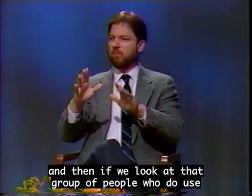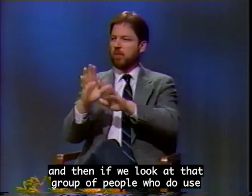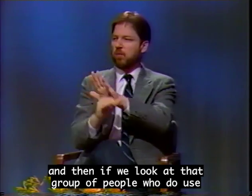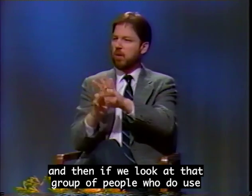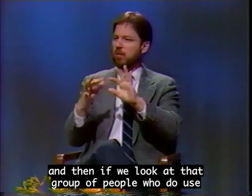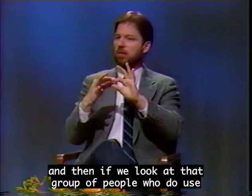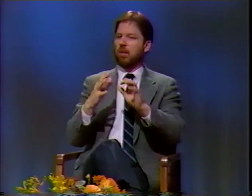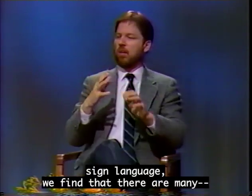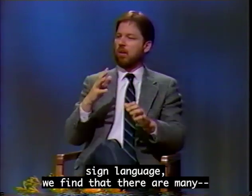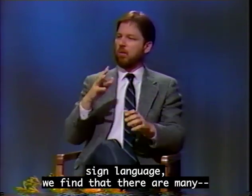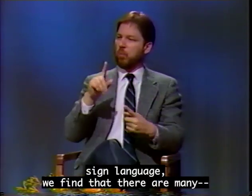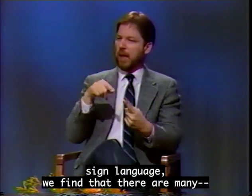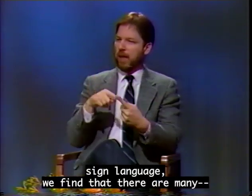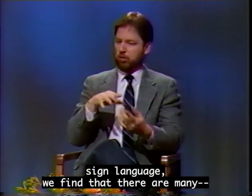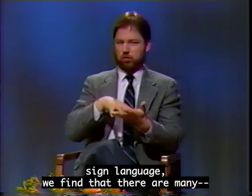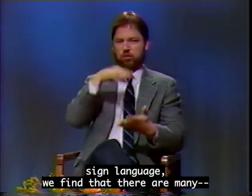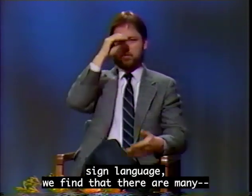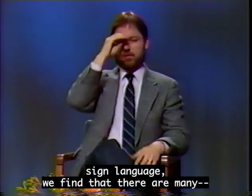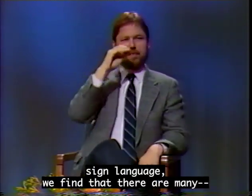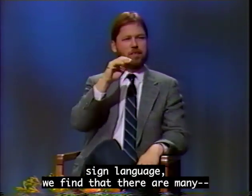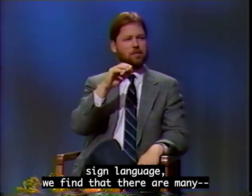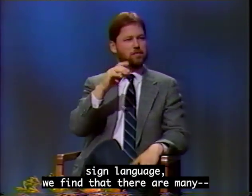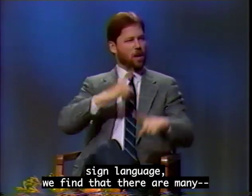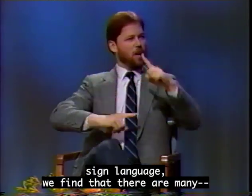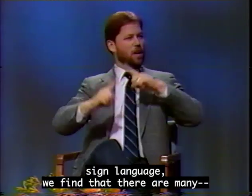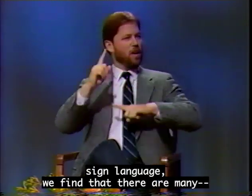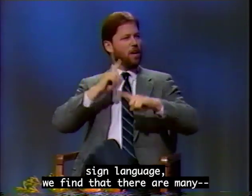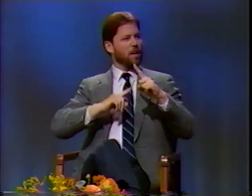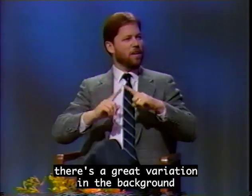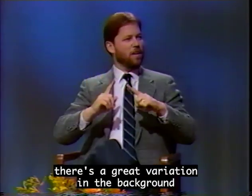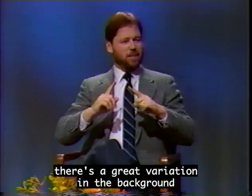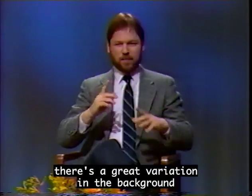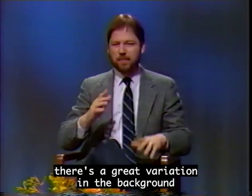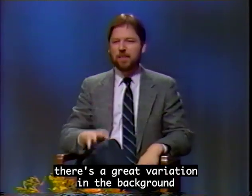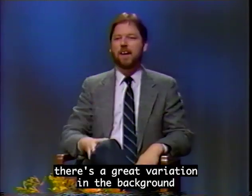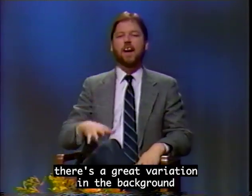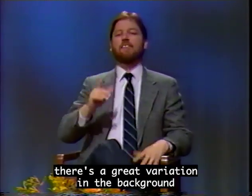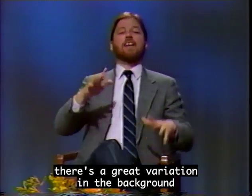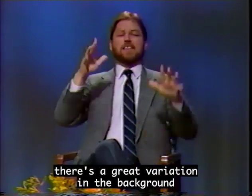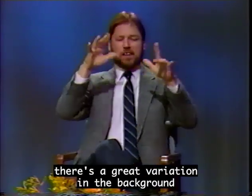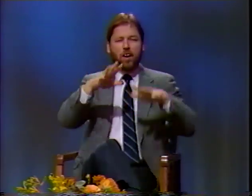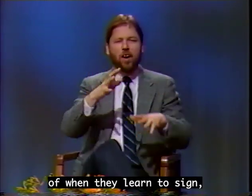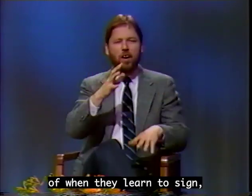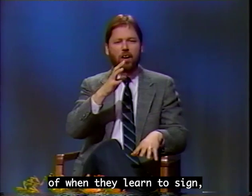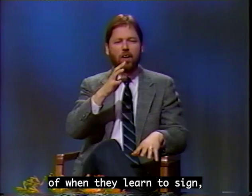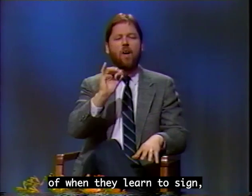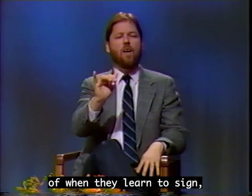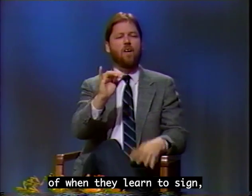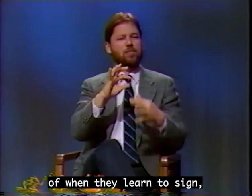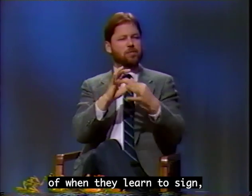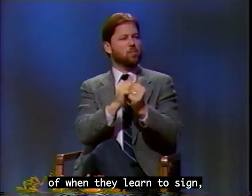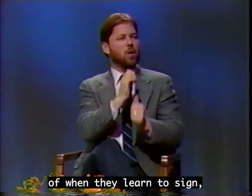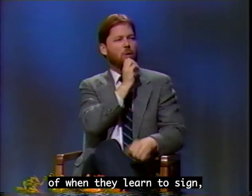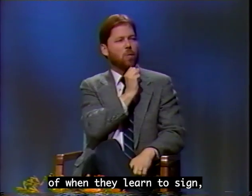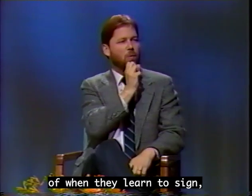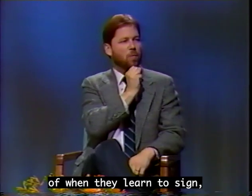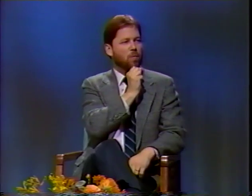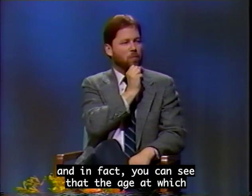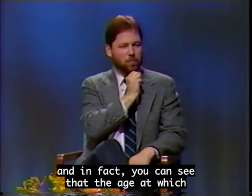people who do use sign language, we find that there are many, there's a great variation in the background of when they learn to sign. And